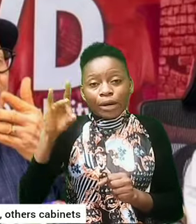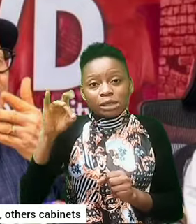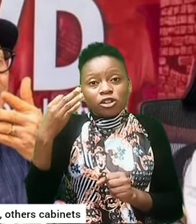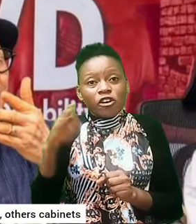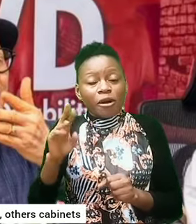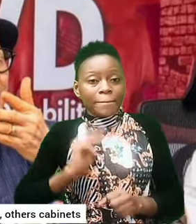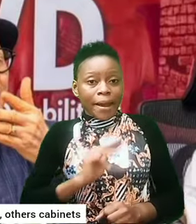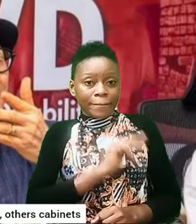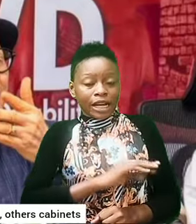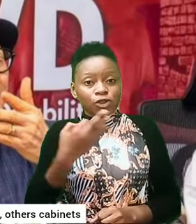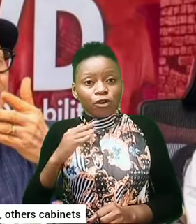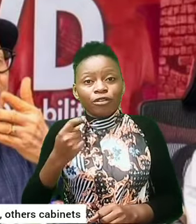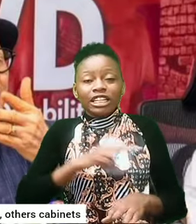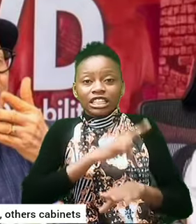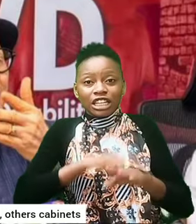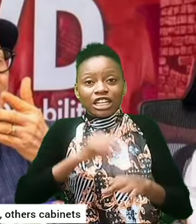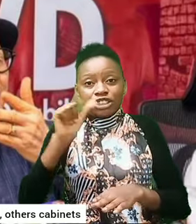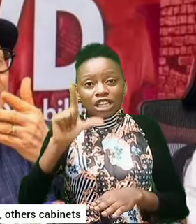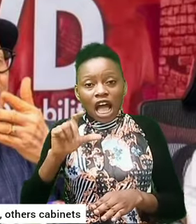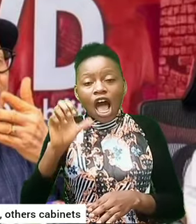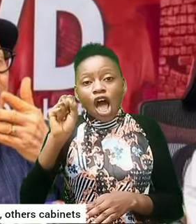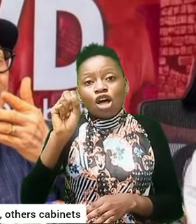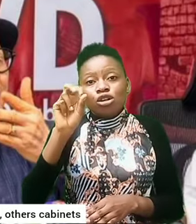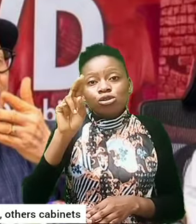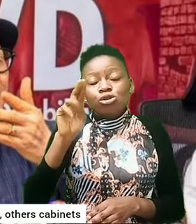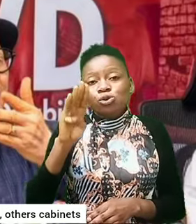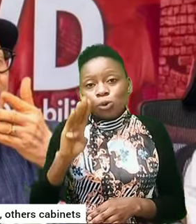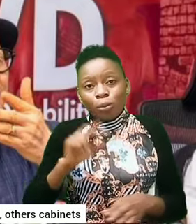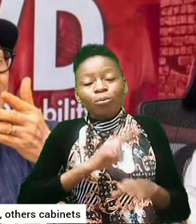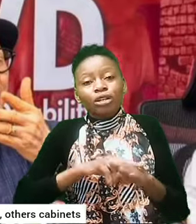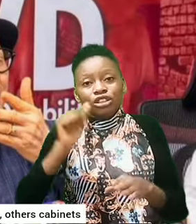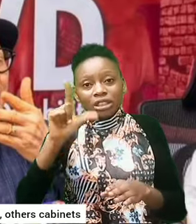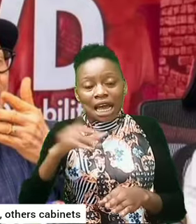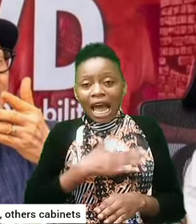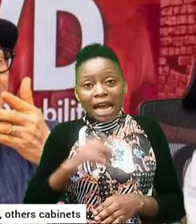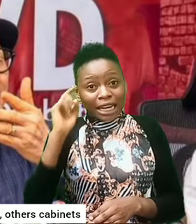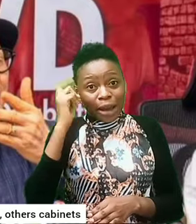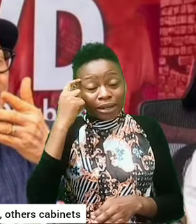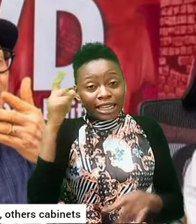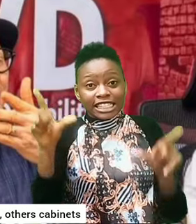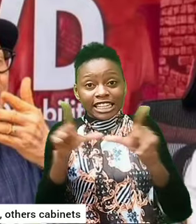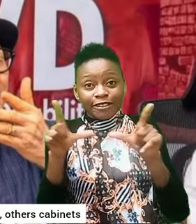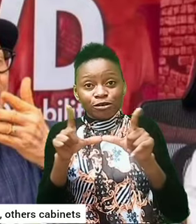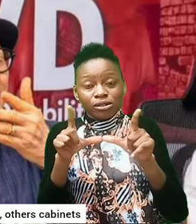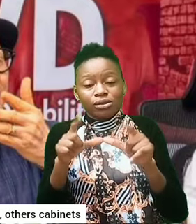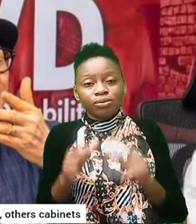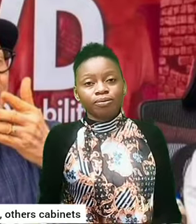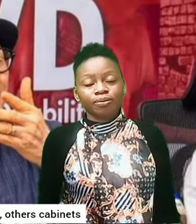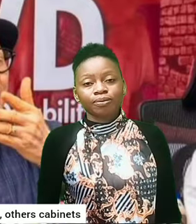appointment of members of the national, subnational, and cabinet levels.